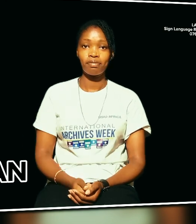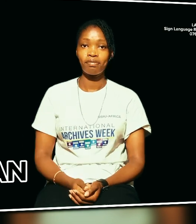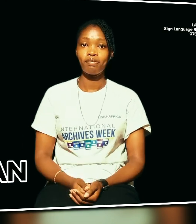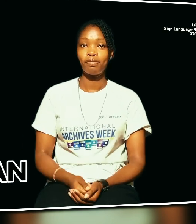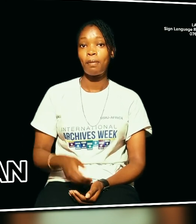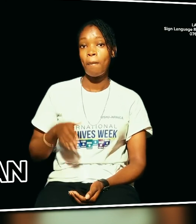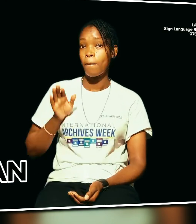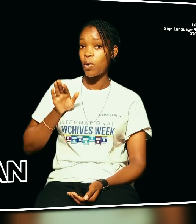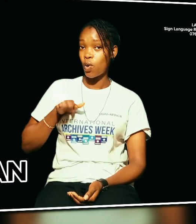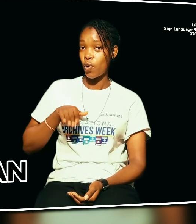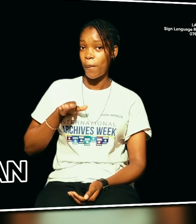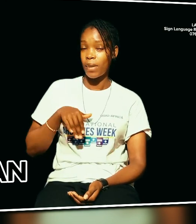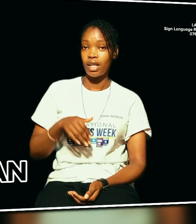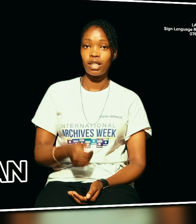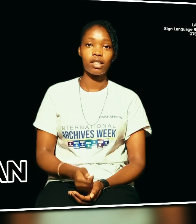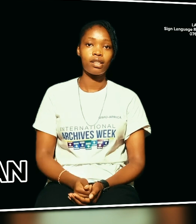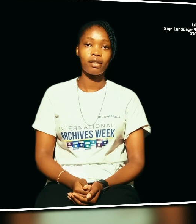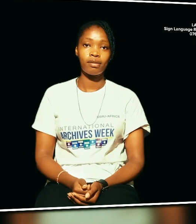Woman.